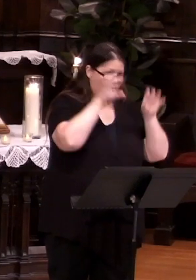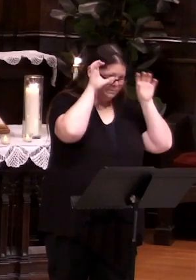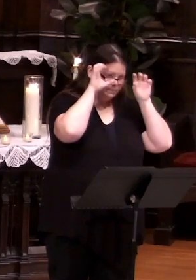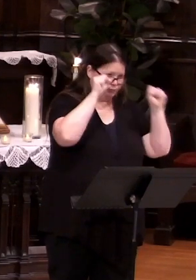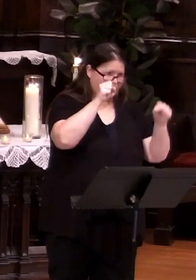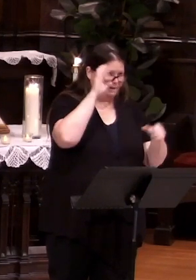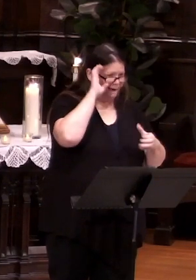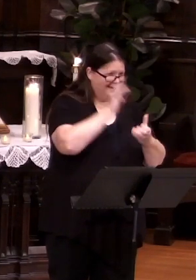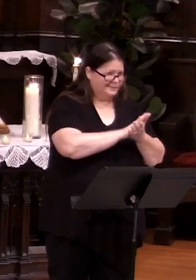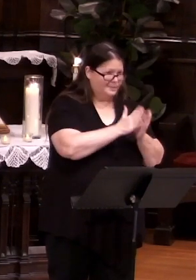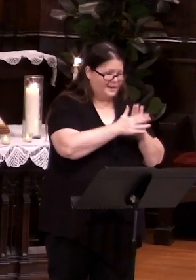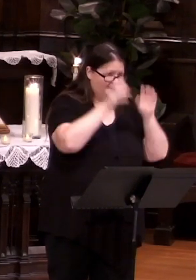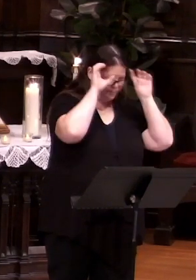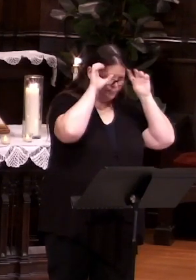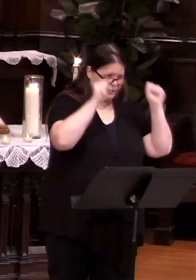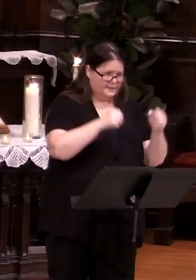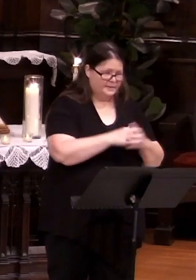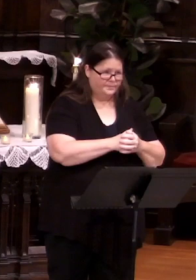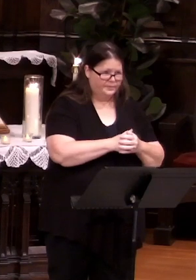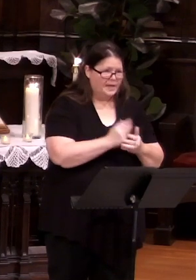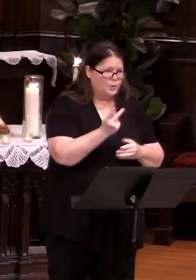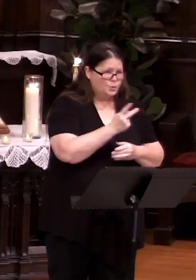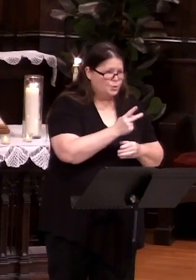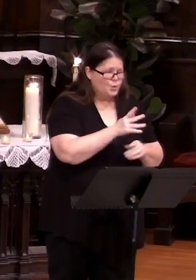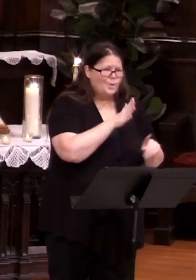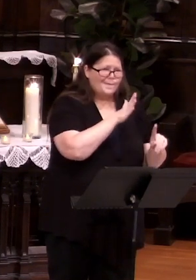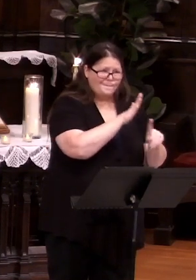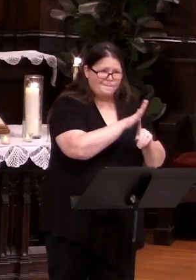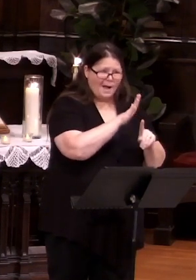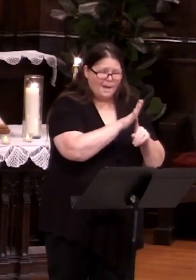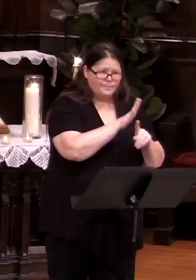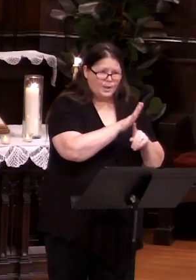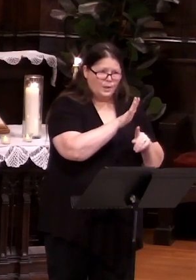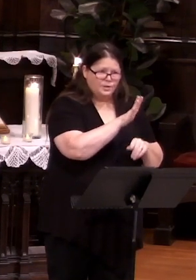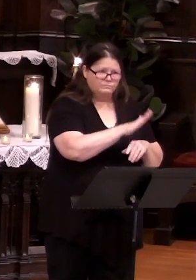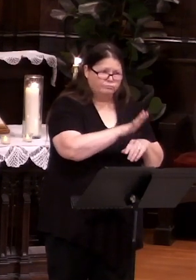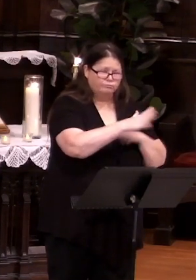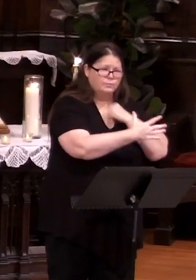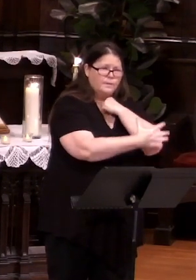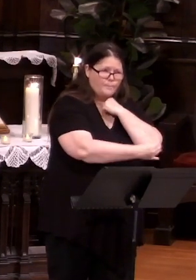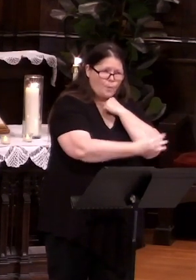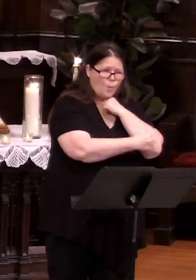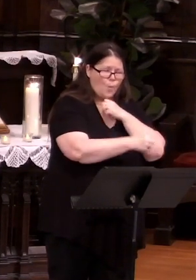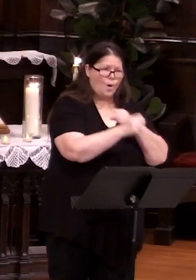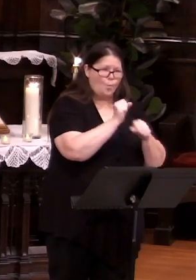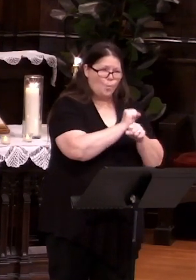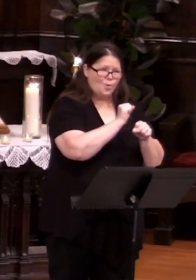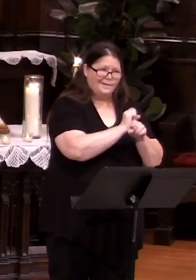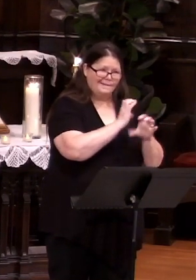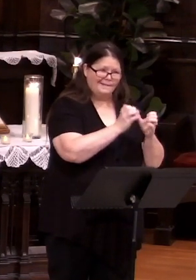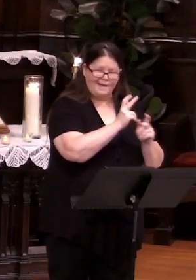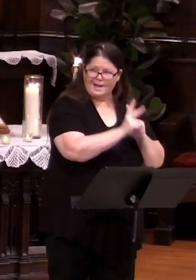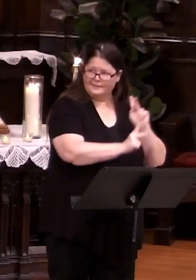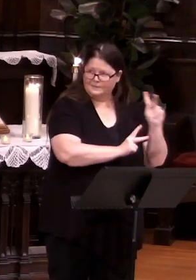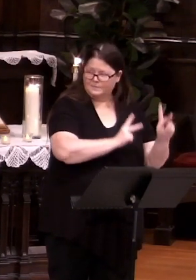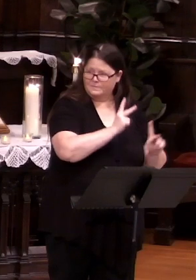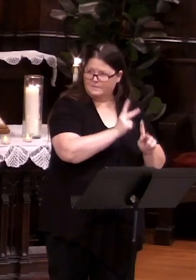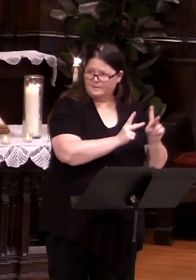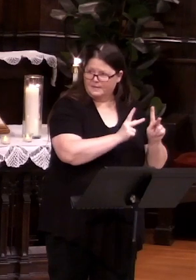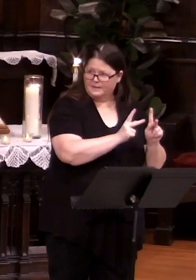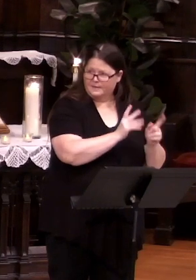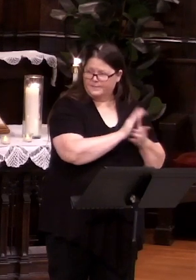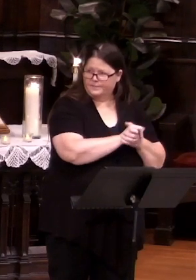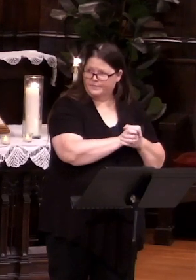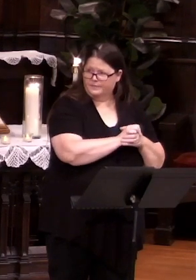Argentina. The Peróns were both popular among the poor and working classes and unions, and